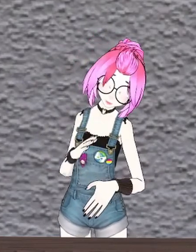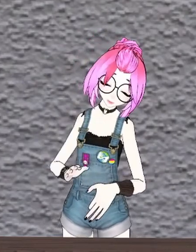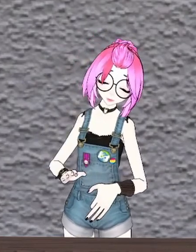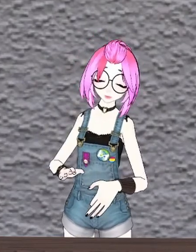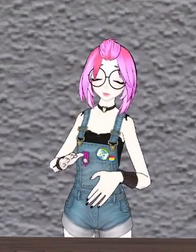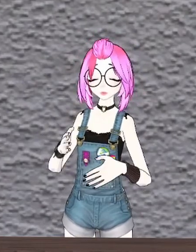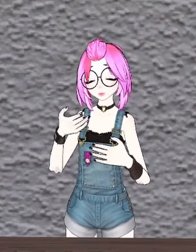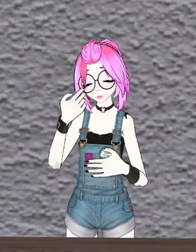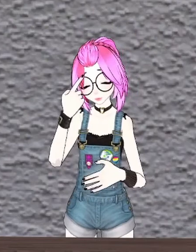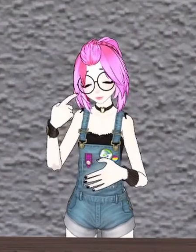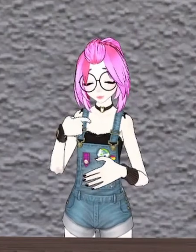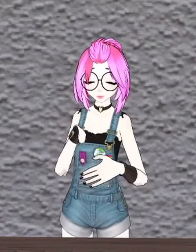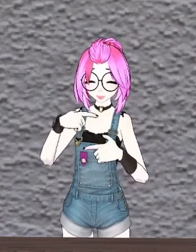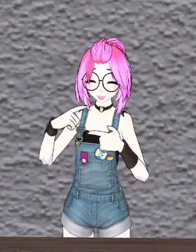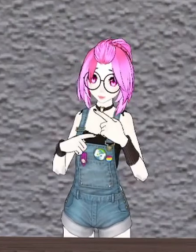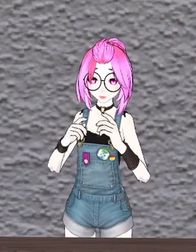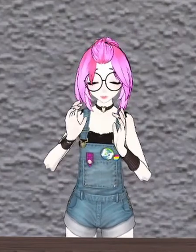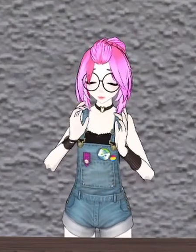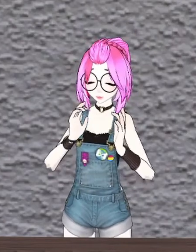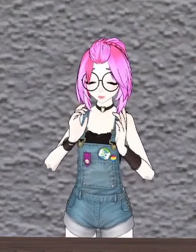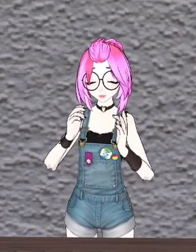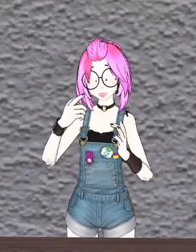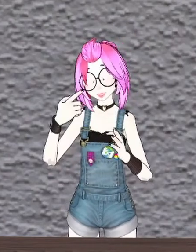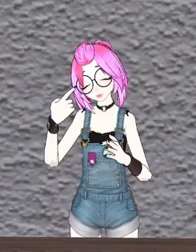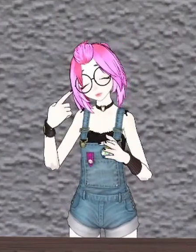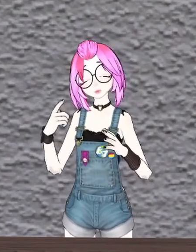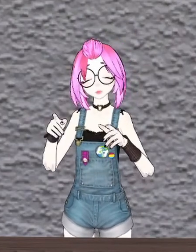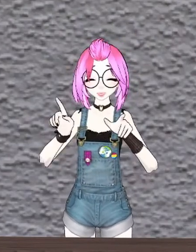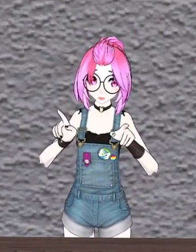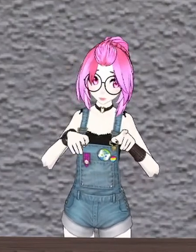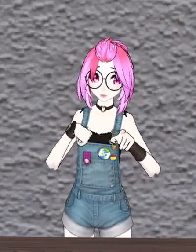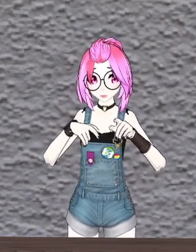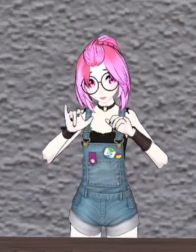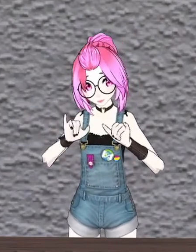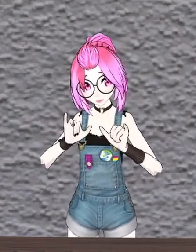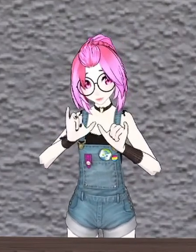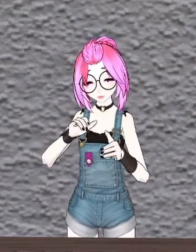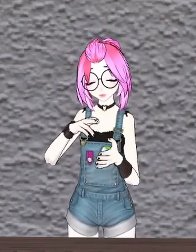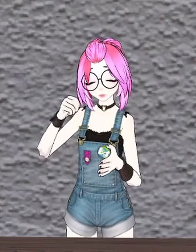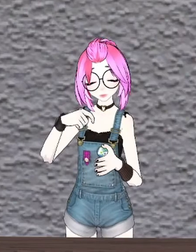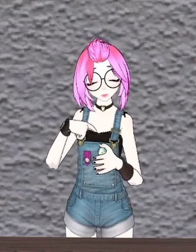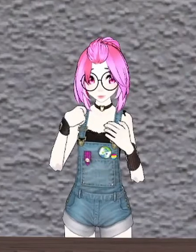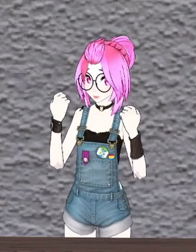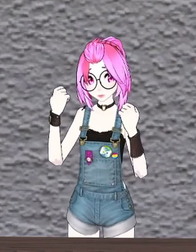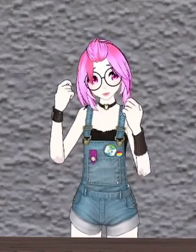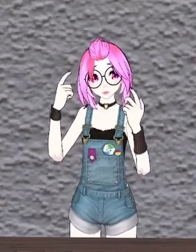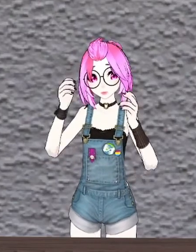because I'm still learning sign. I also can't understand most of the signs, so they use